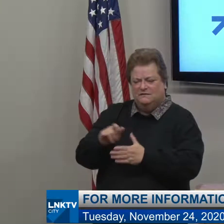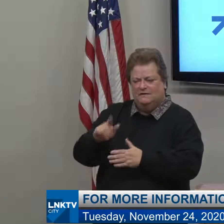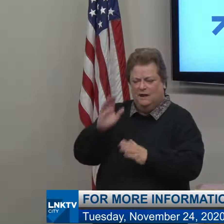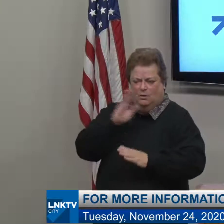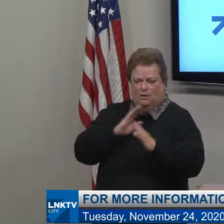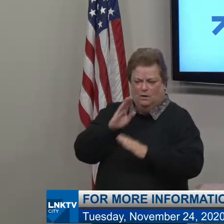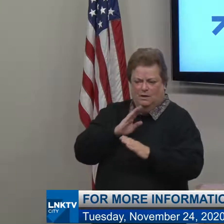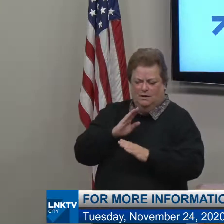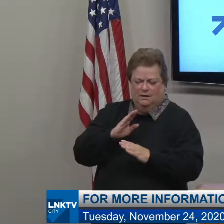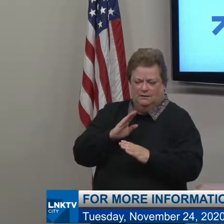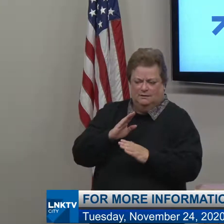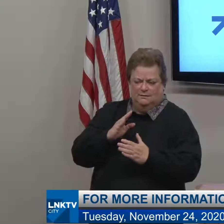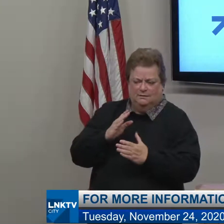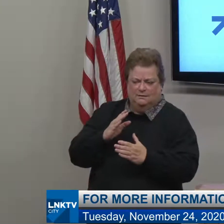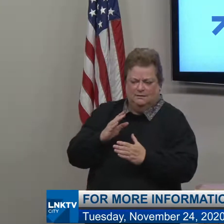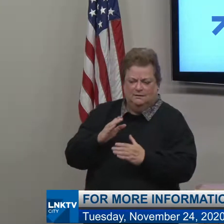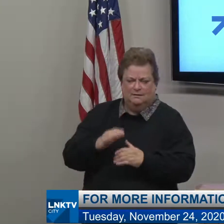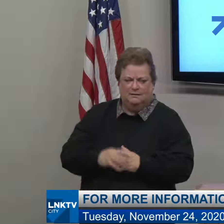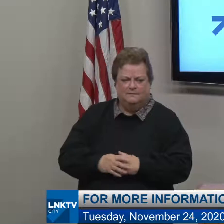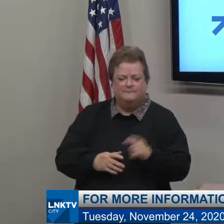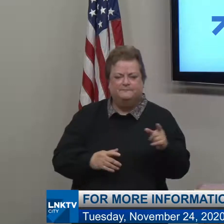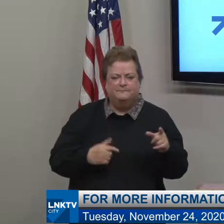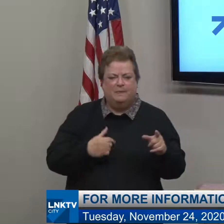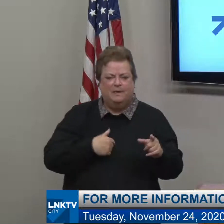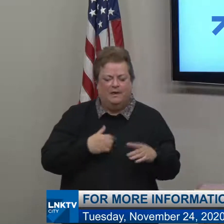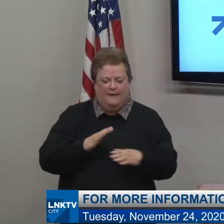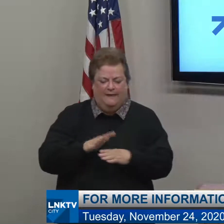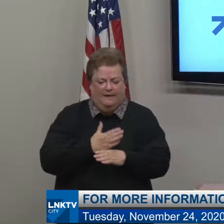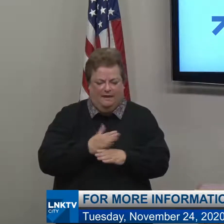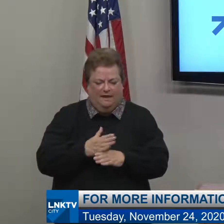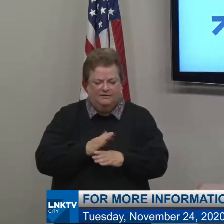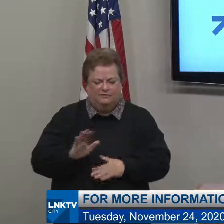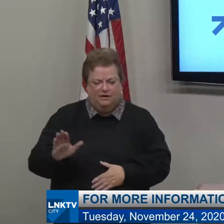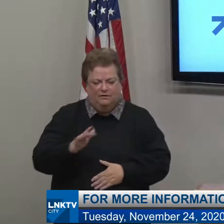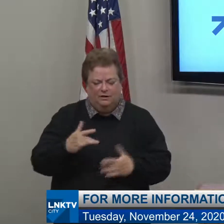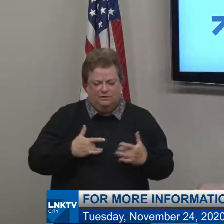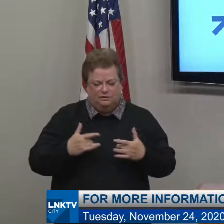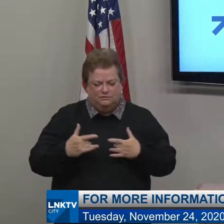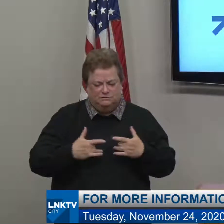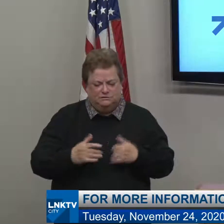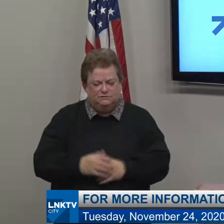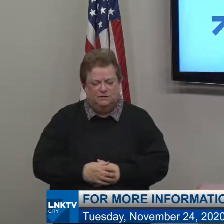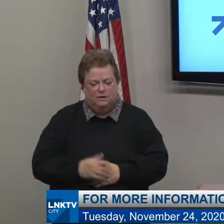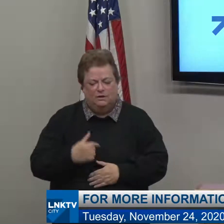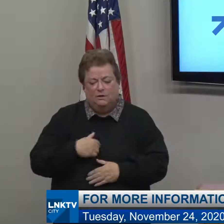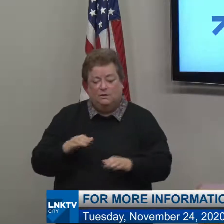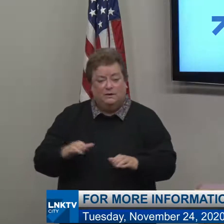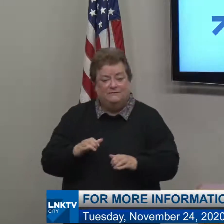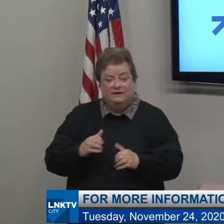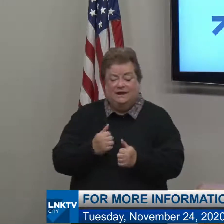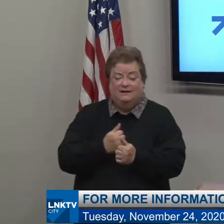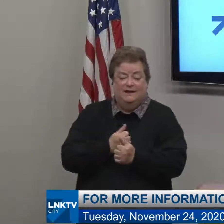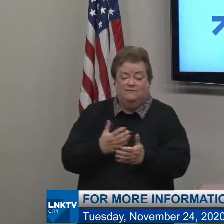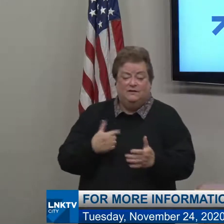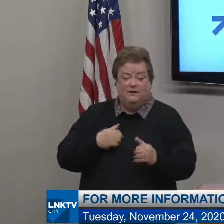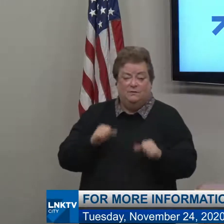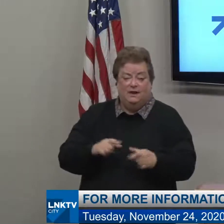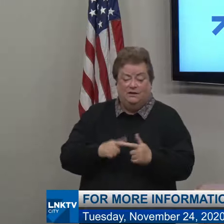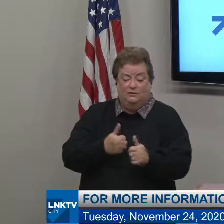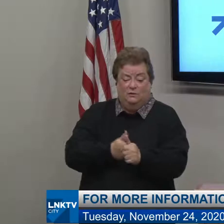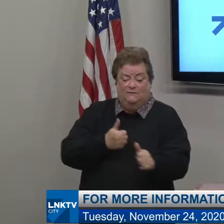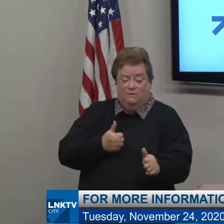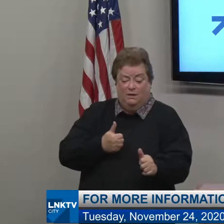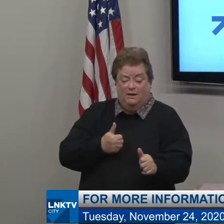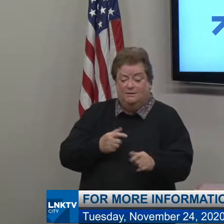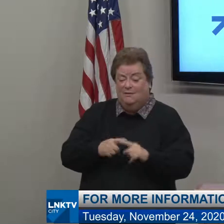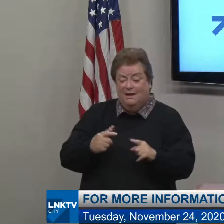this? I share their concern. We've done everything we can to avoid getting to this place, and yet here